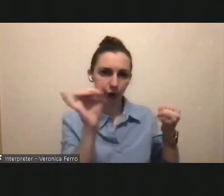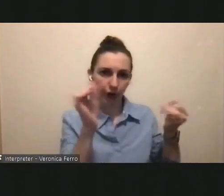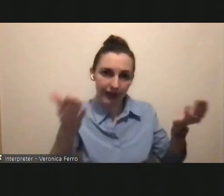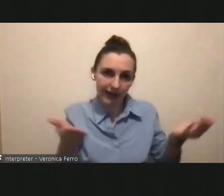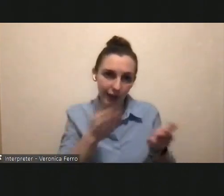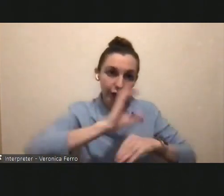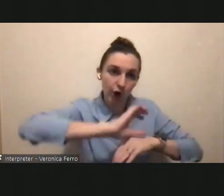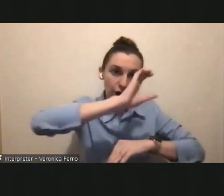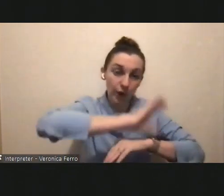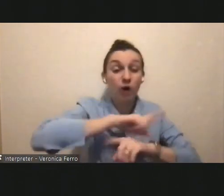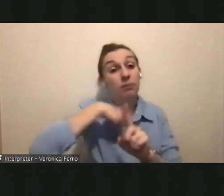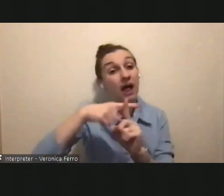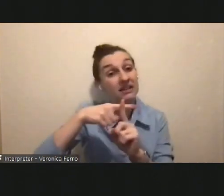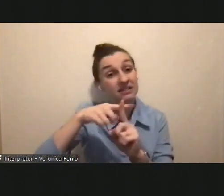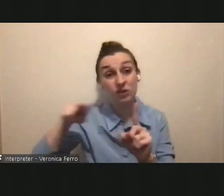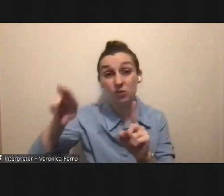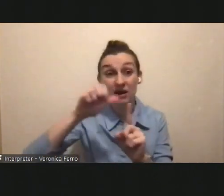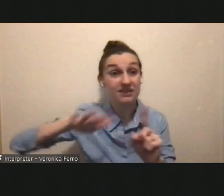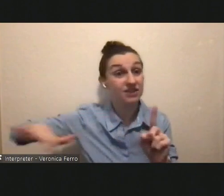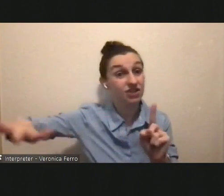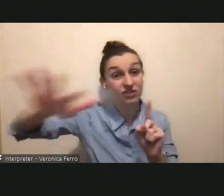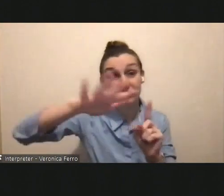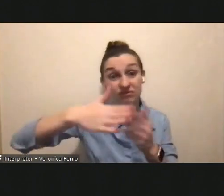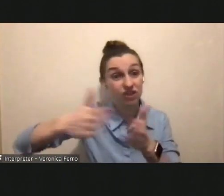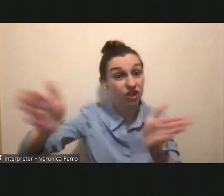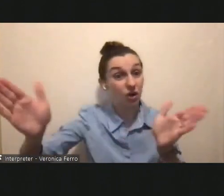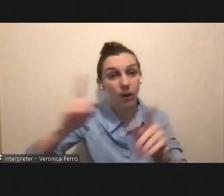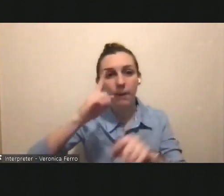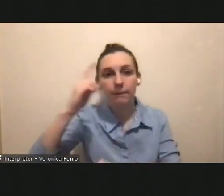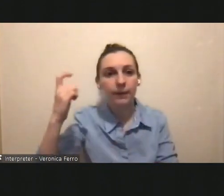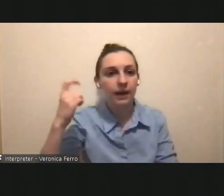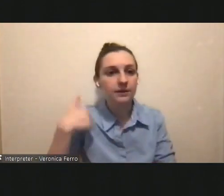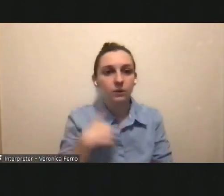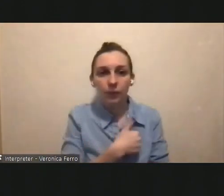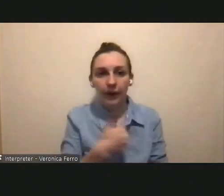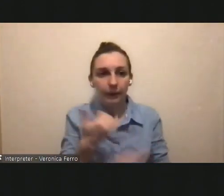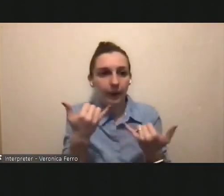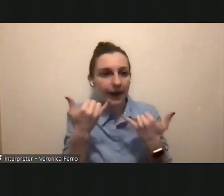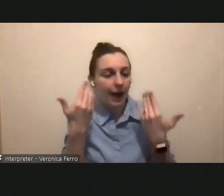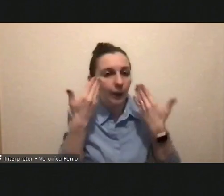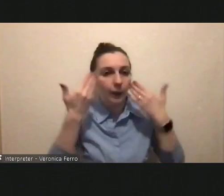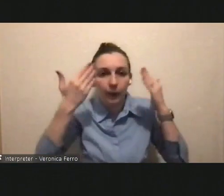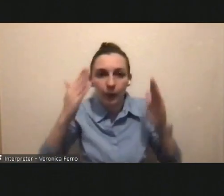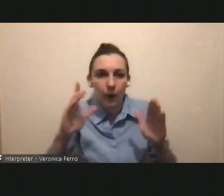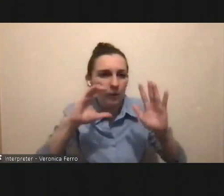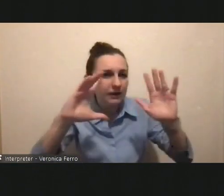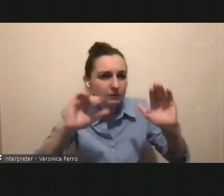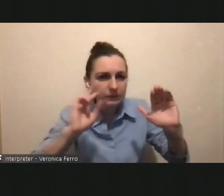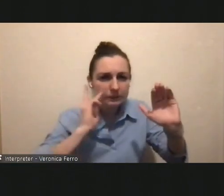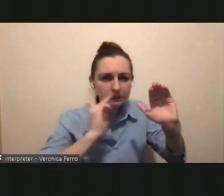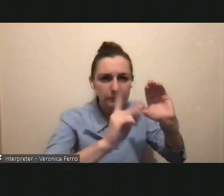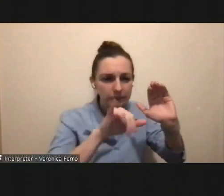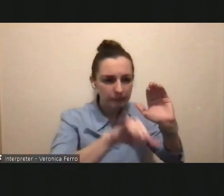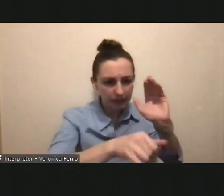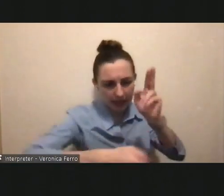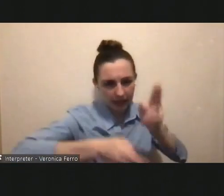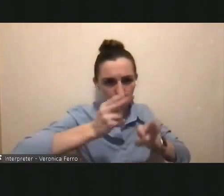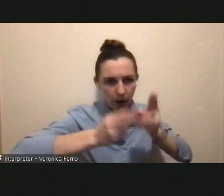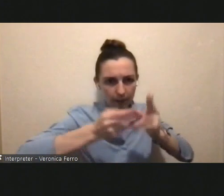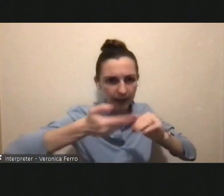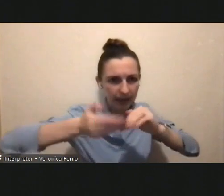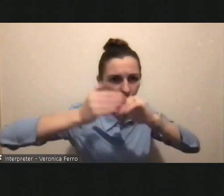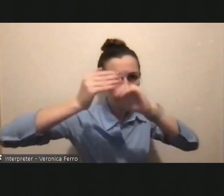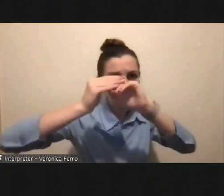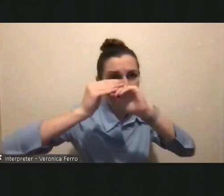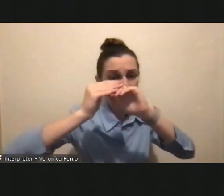general for when we could expect to see a rapid increase in cases, and when, how long that